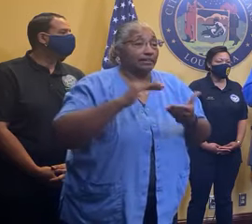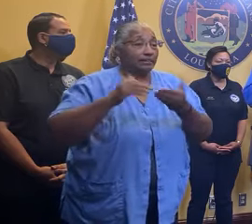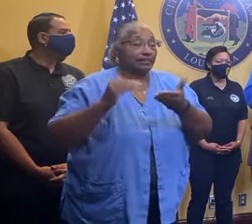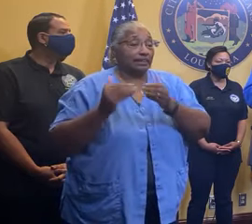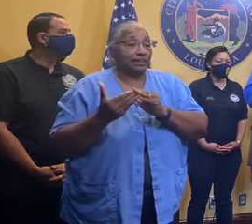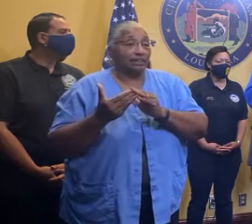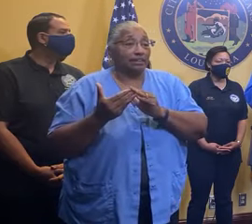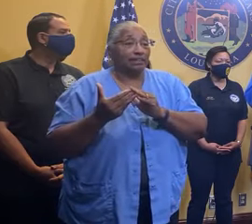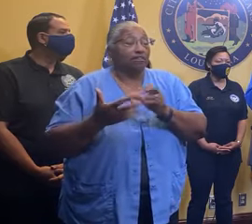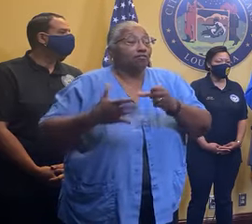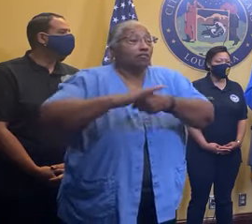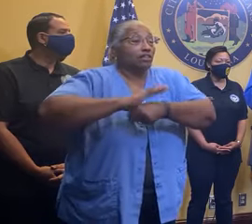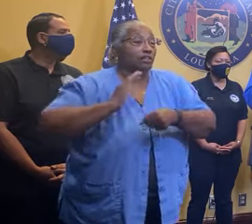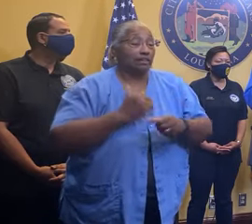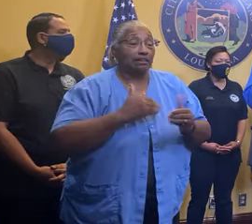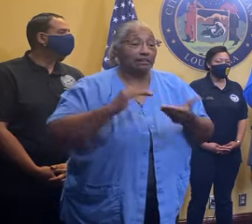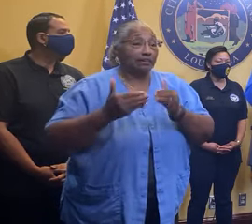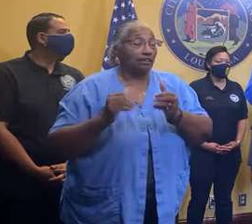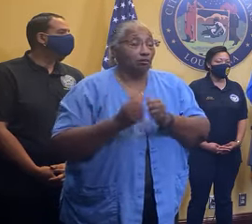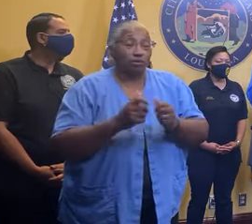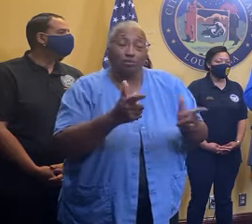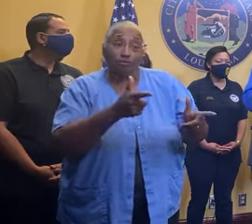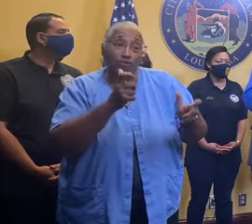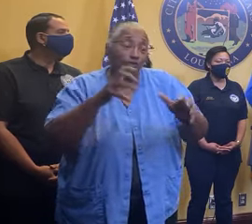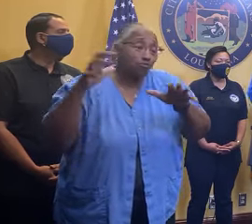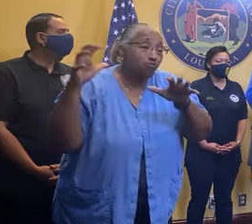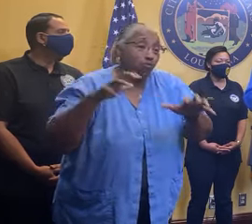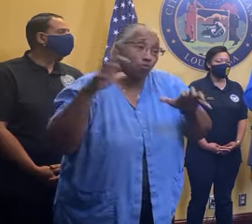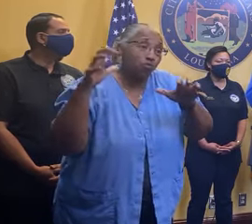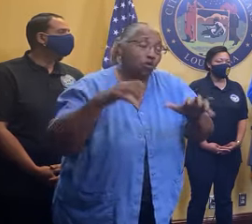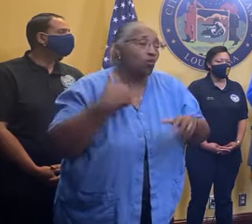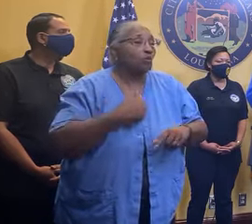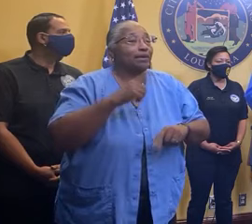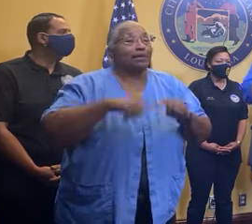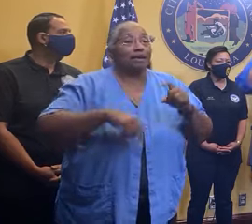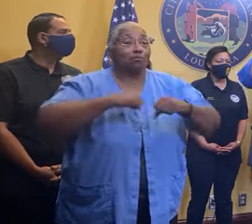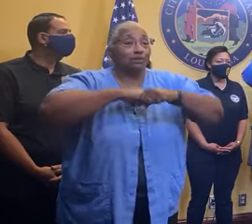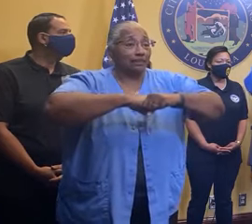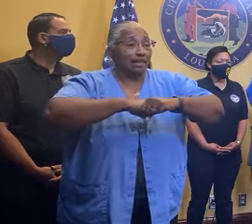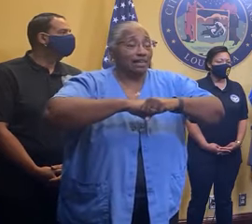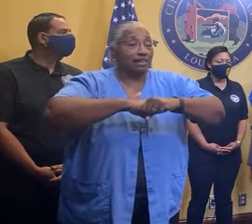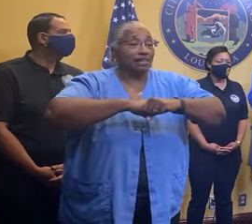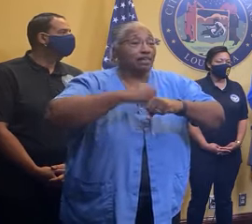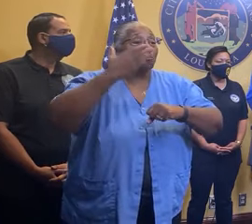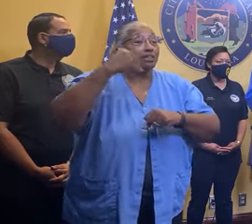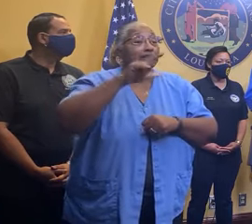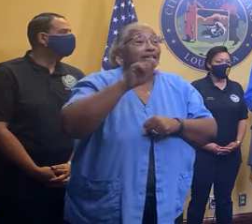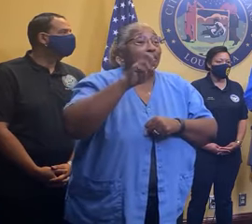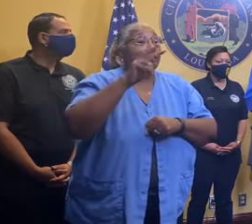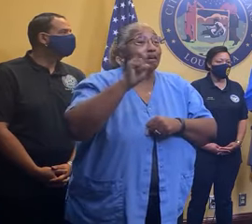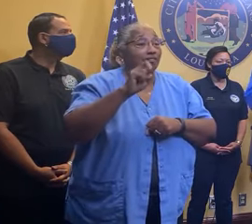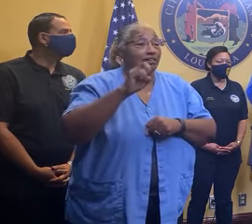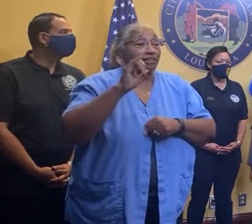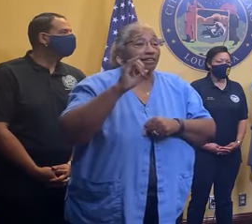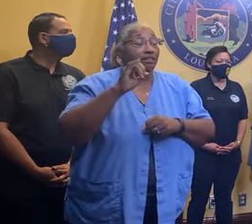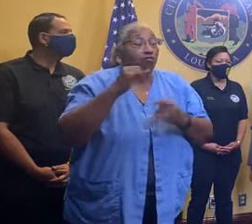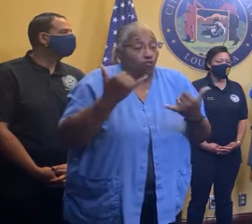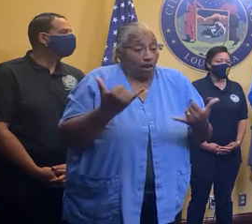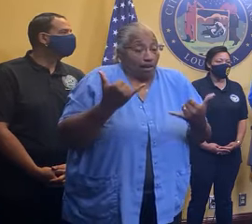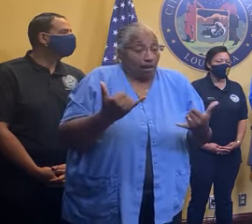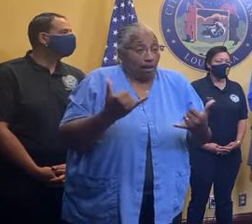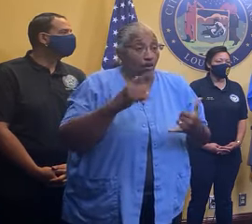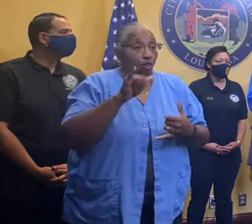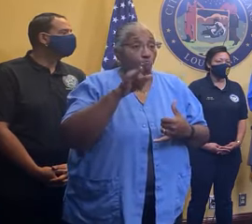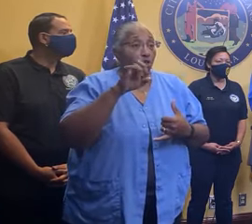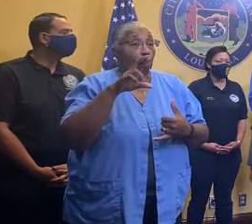our city with a high rate of rain. That is water that we cannot protect ourselves from a levee. That is water that falls within our city. At the moment, and Lauren